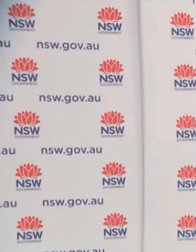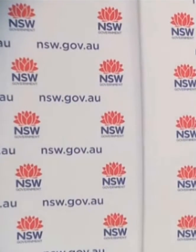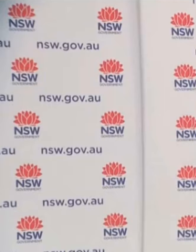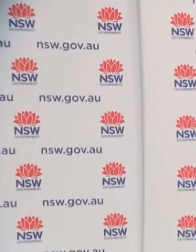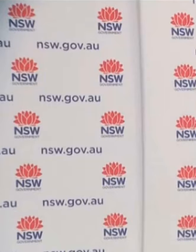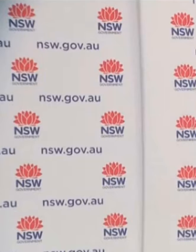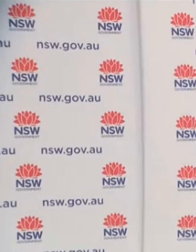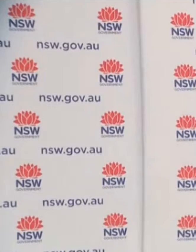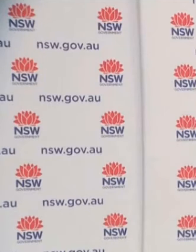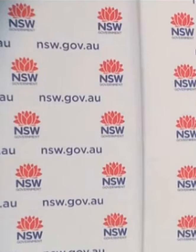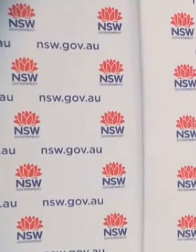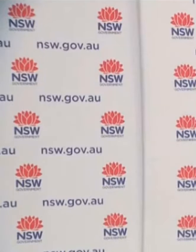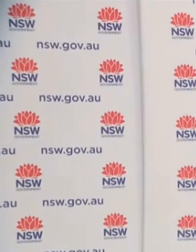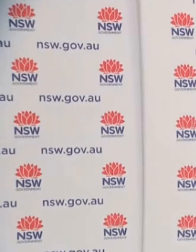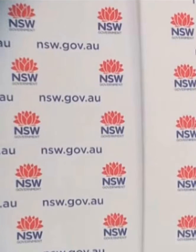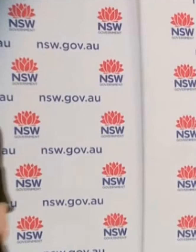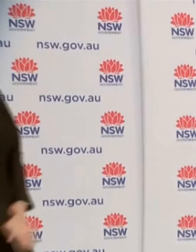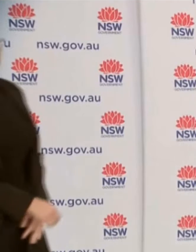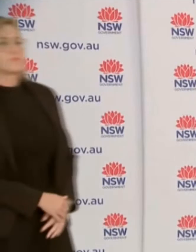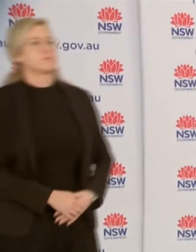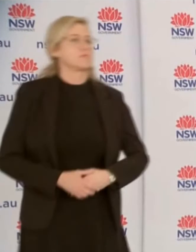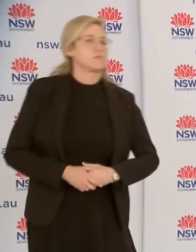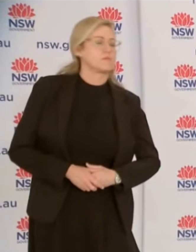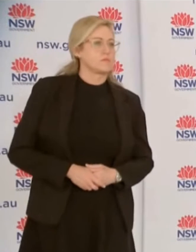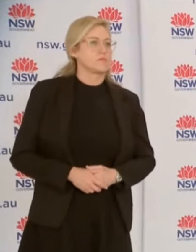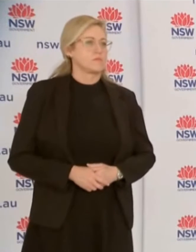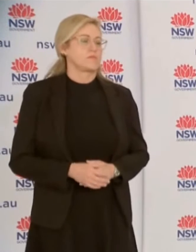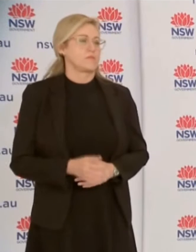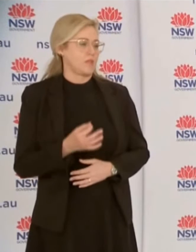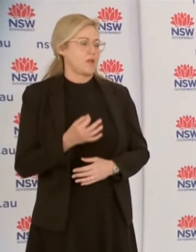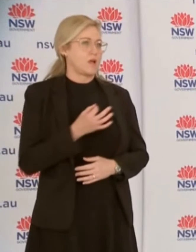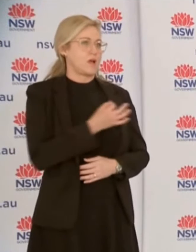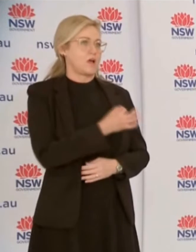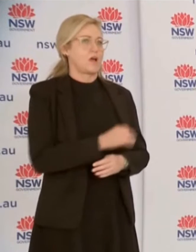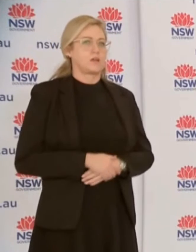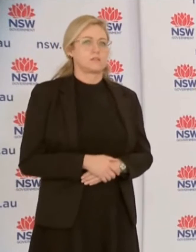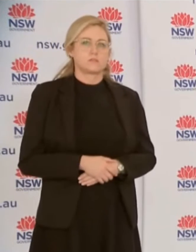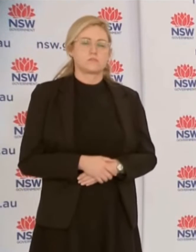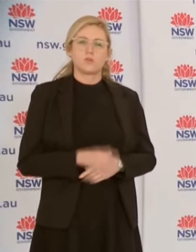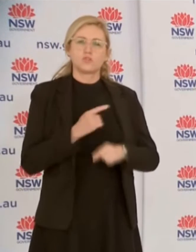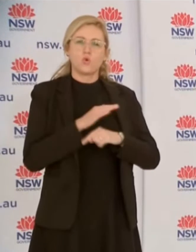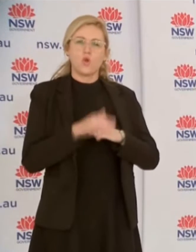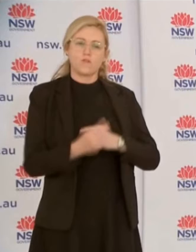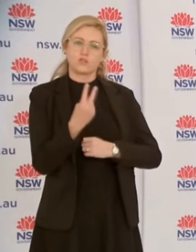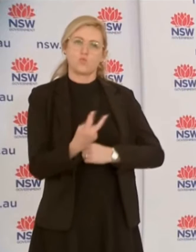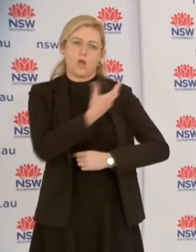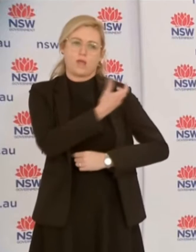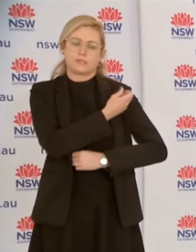how difficult does that become then to present that message, particularly to older people, to get the